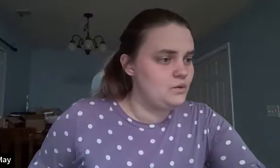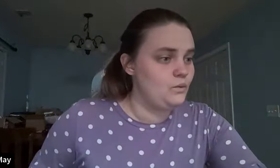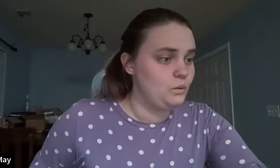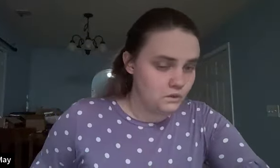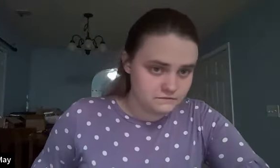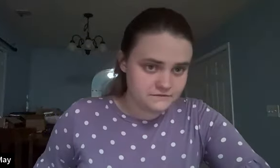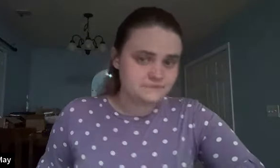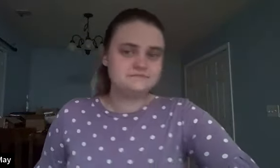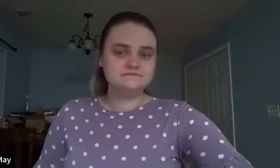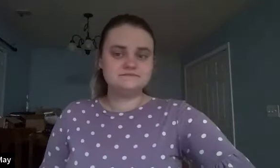Wolf,